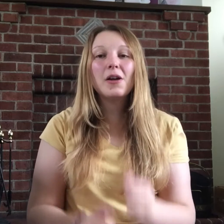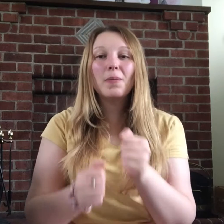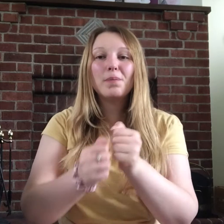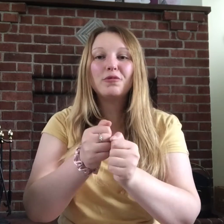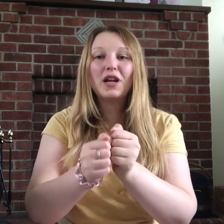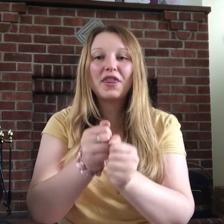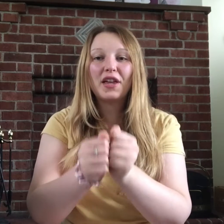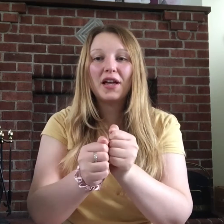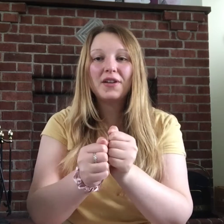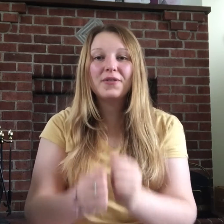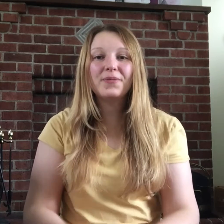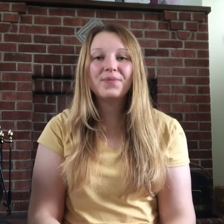Brother.